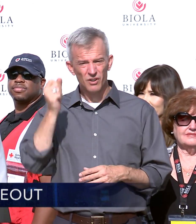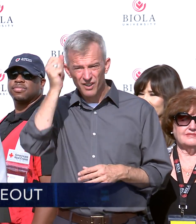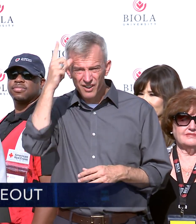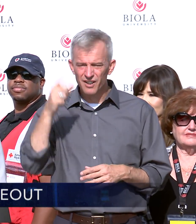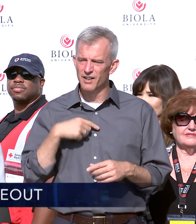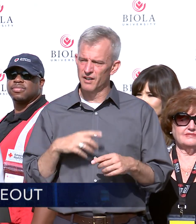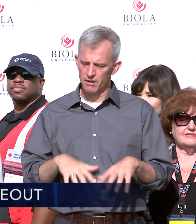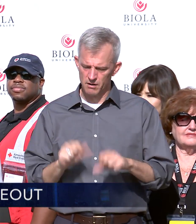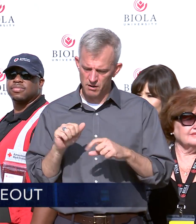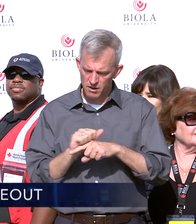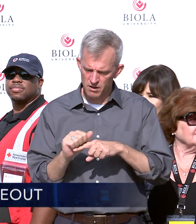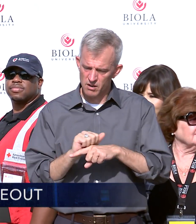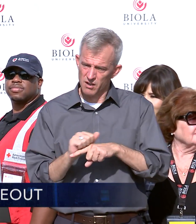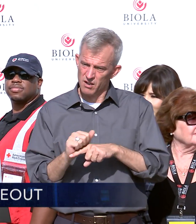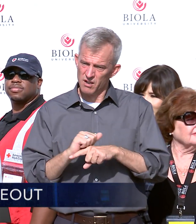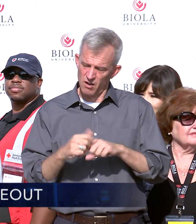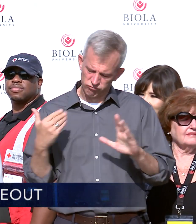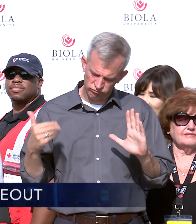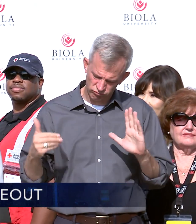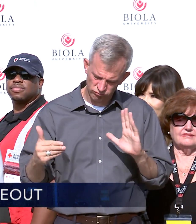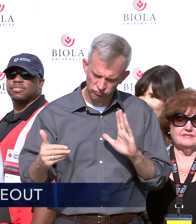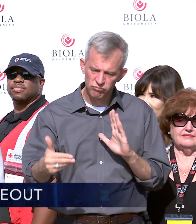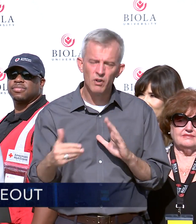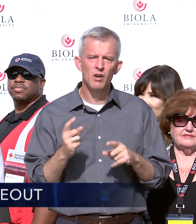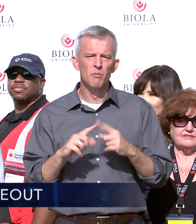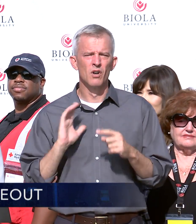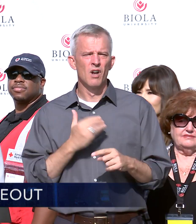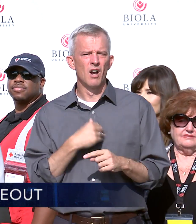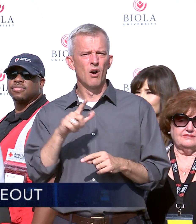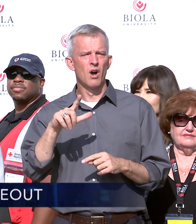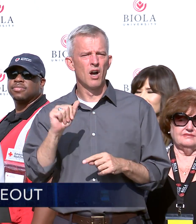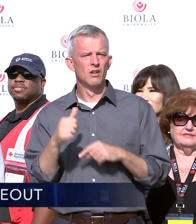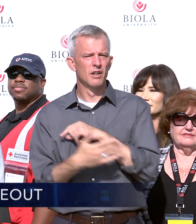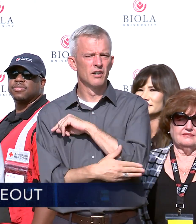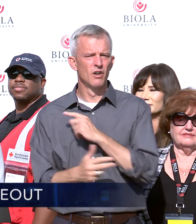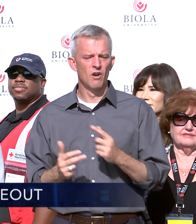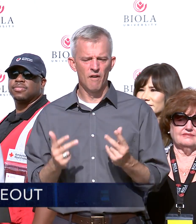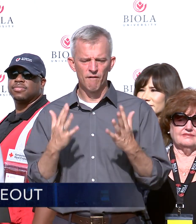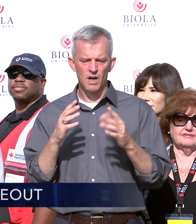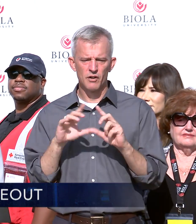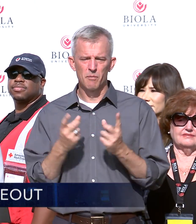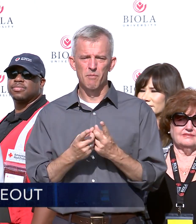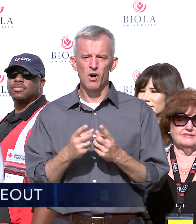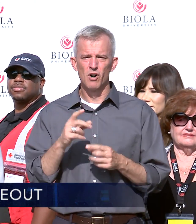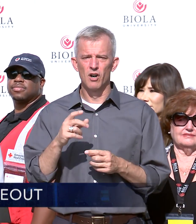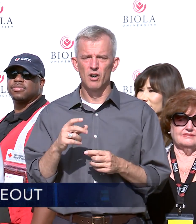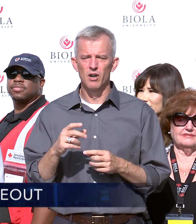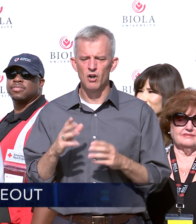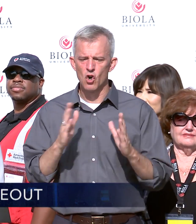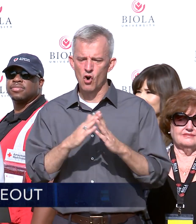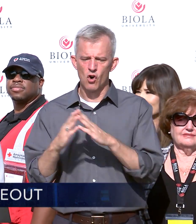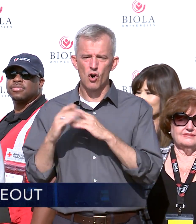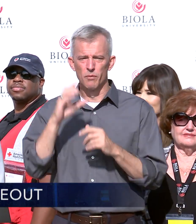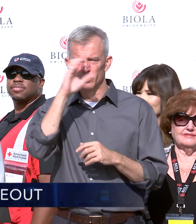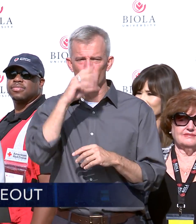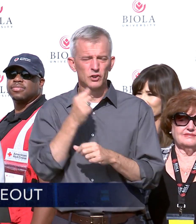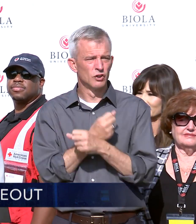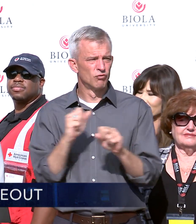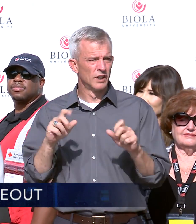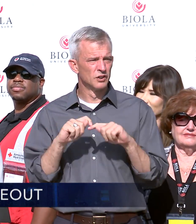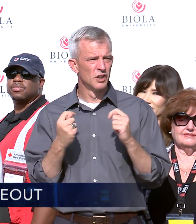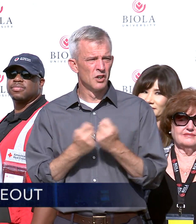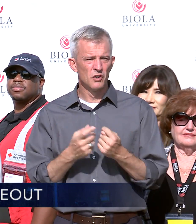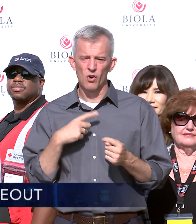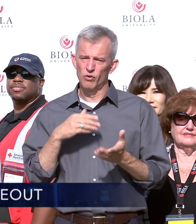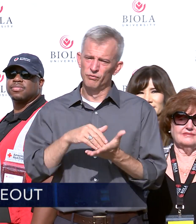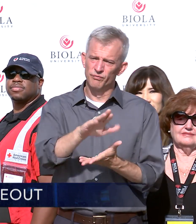regularly, but our LA County Fire Department's urban search and rescue team are regularly deployed across the county